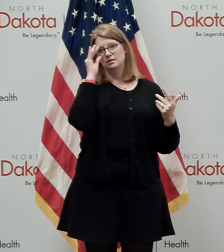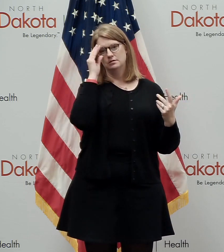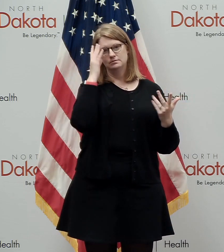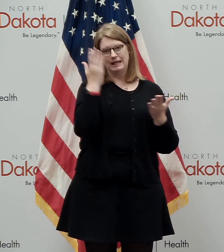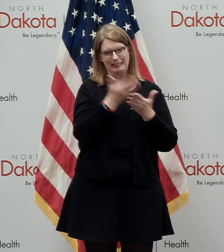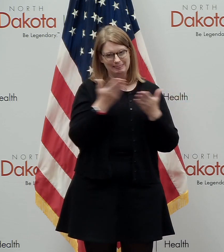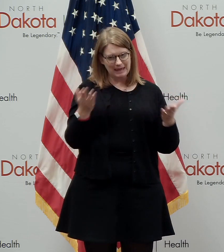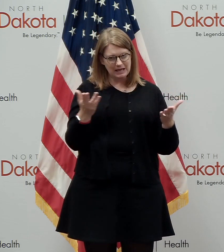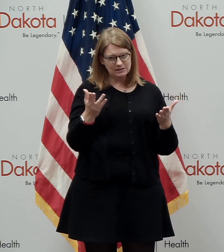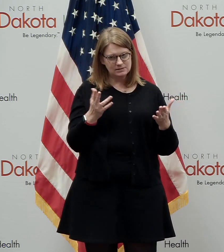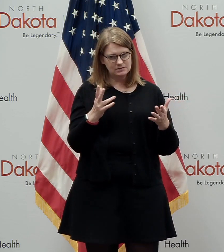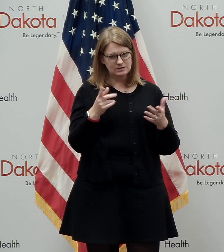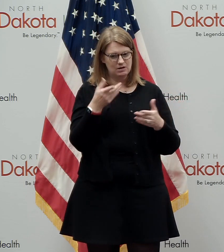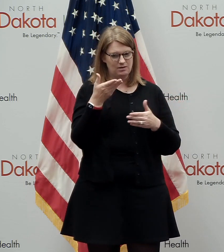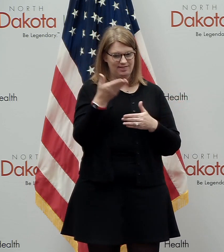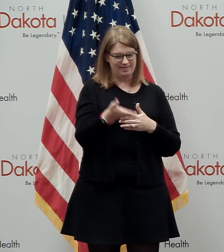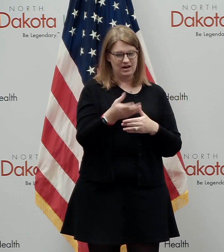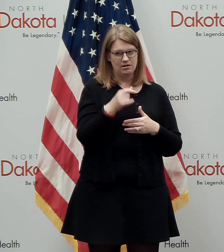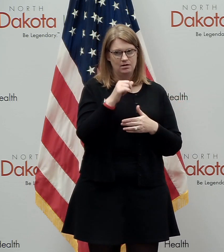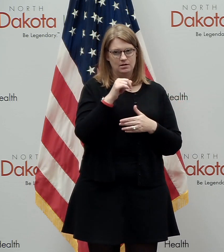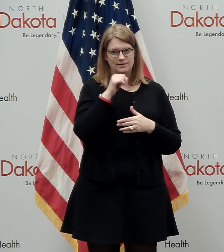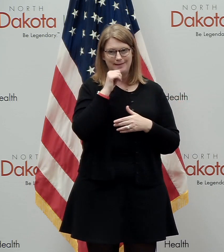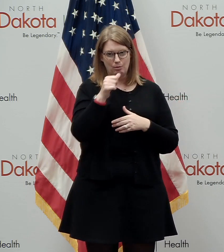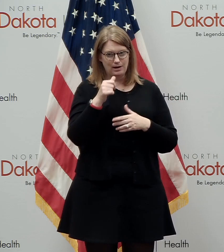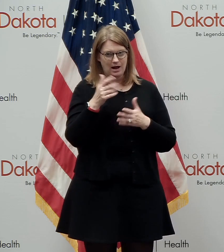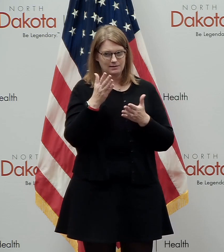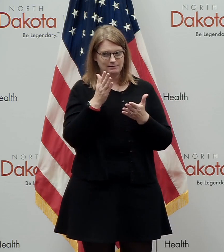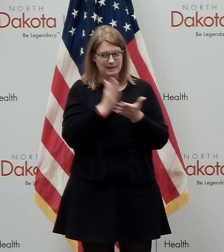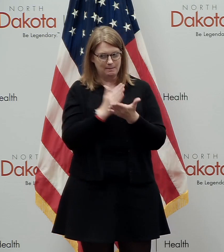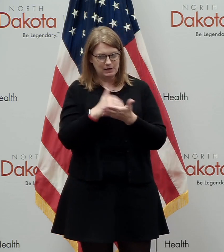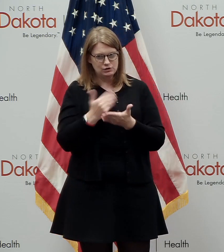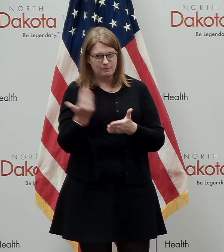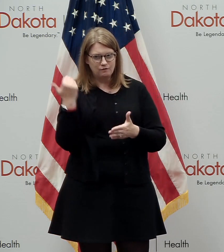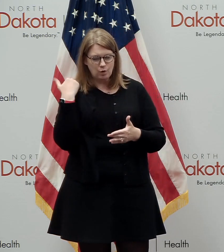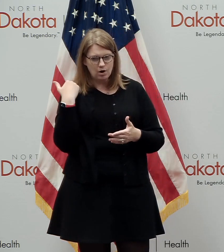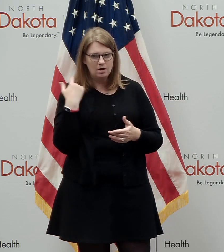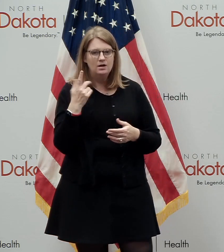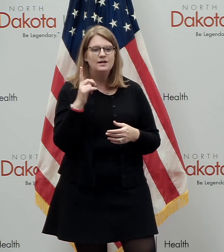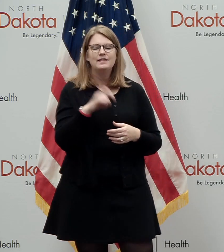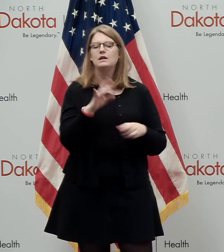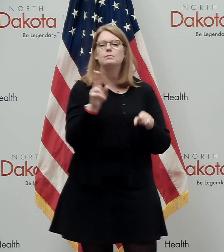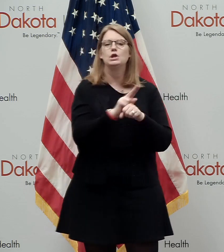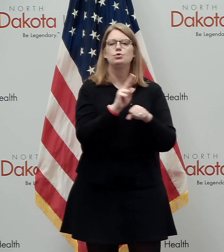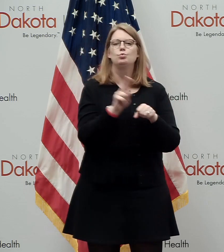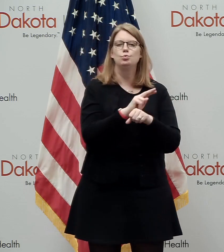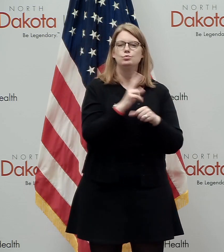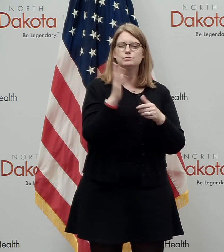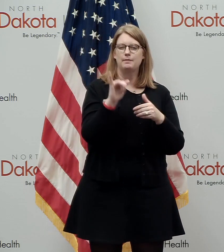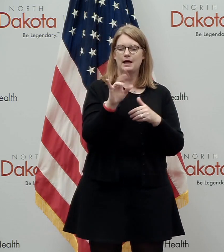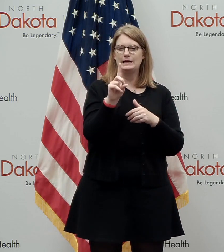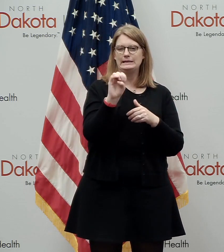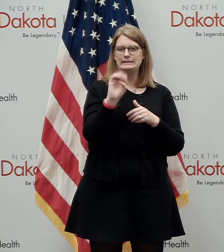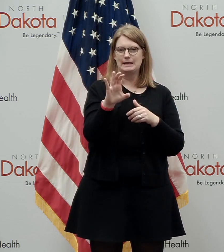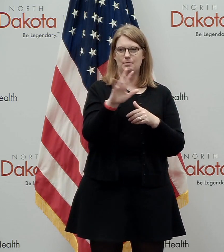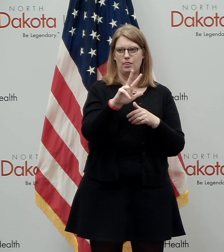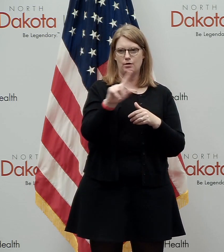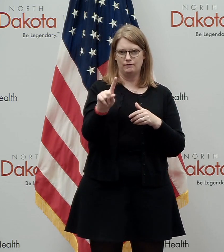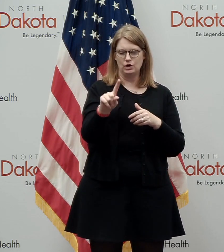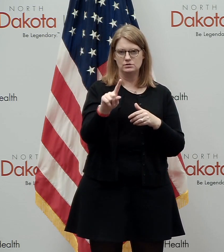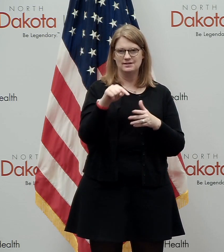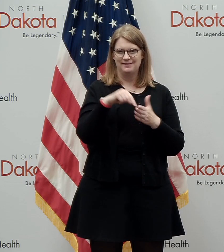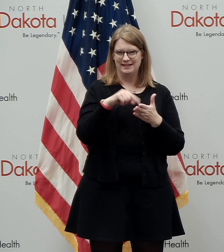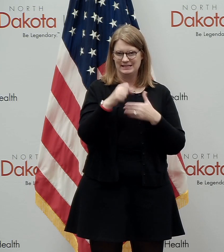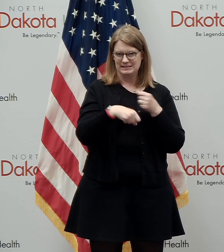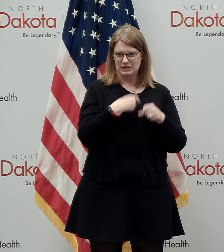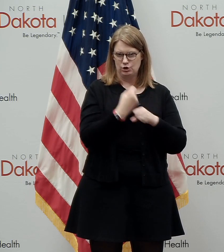were used for things that weren't in the budget before March 1st, that had to be expended and utilized by December 31st of this